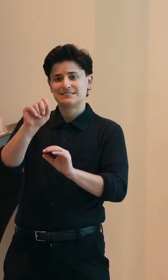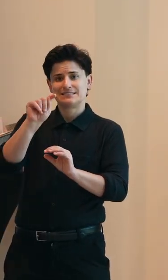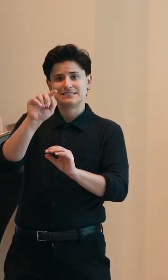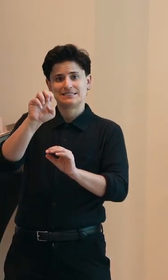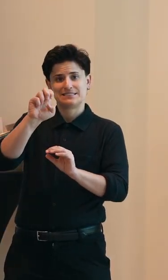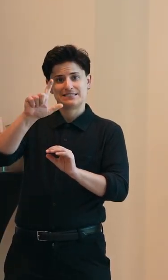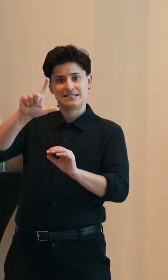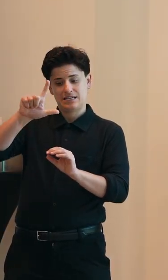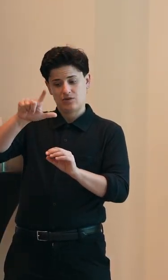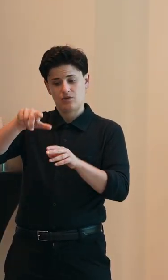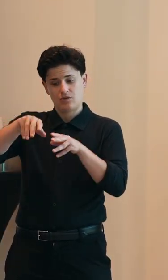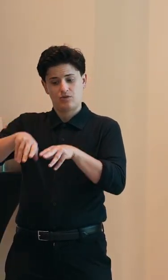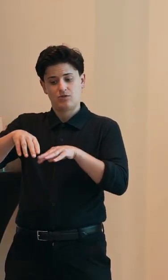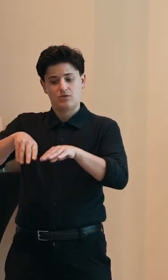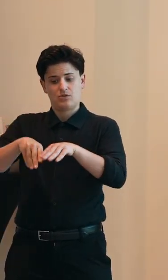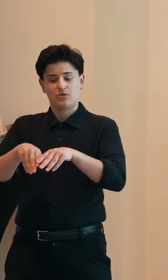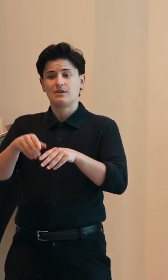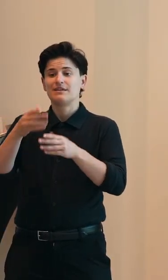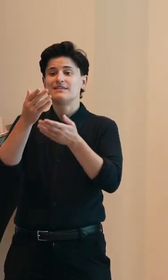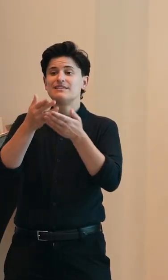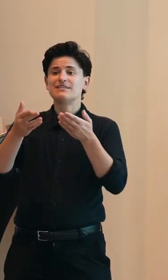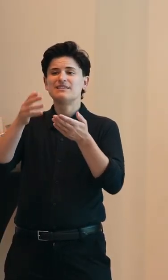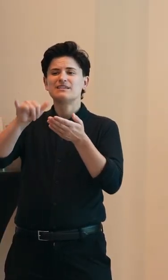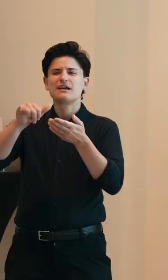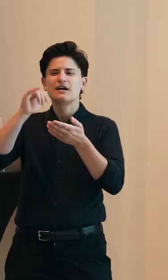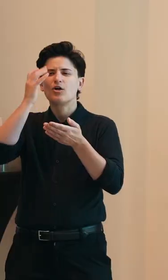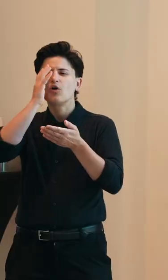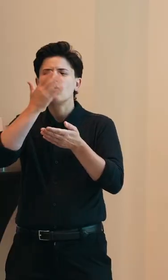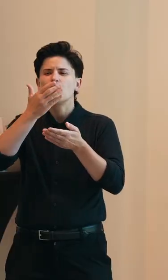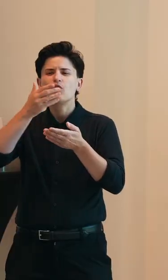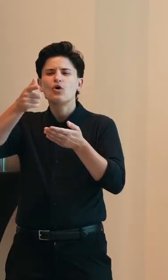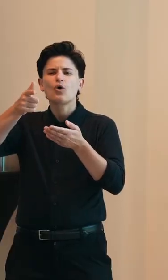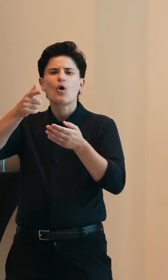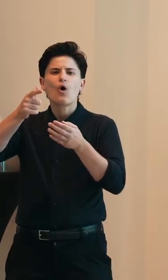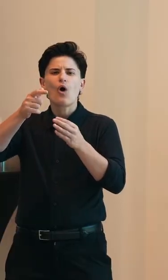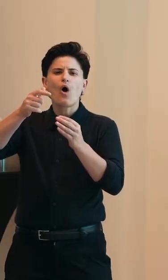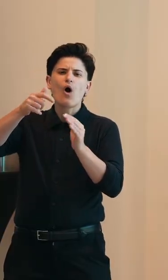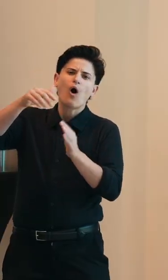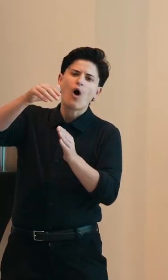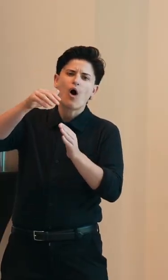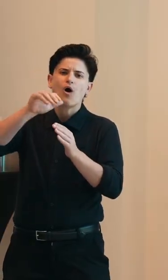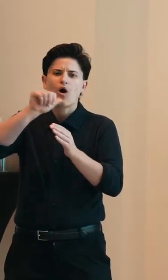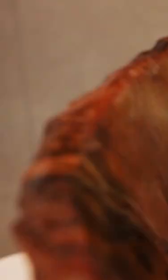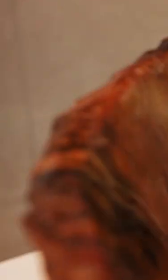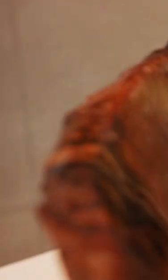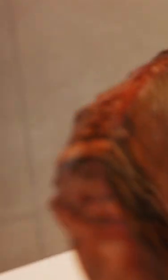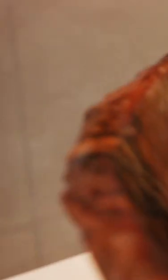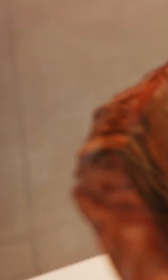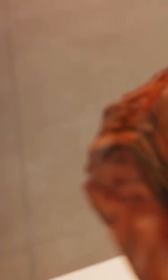that look kind of off center, that helps hold them up. So